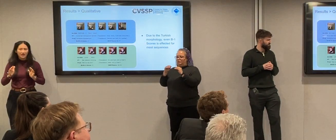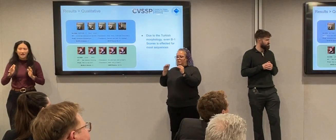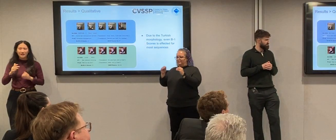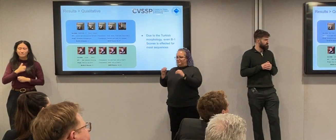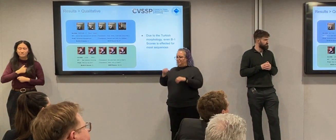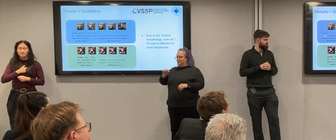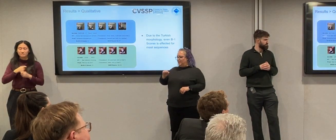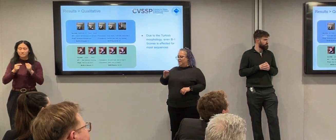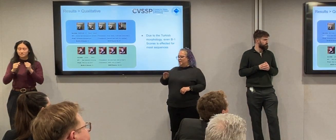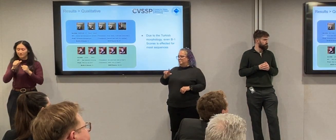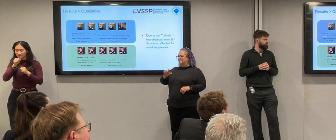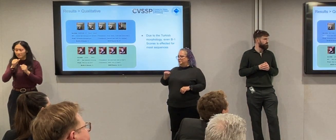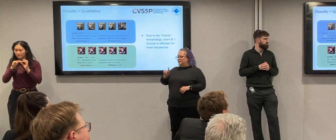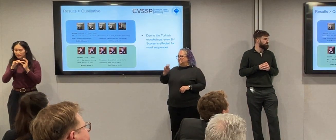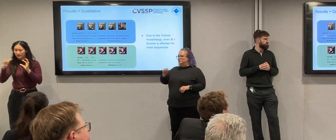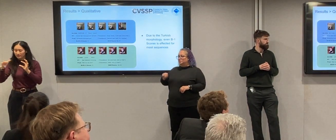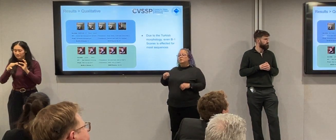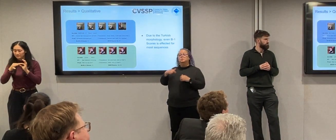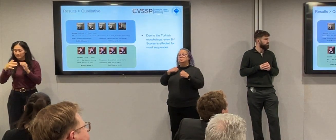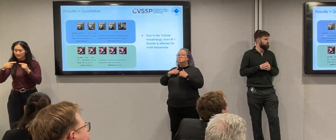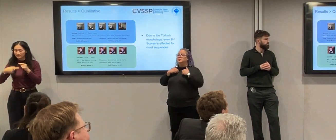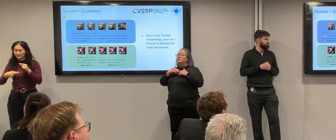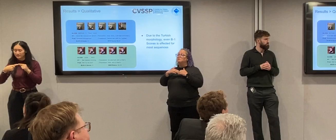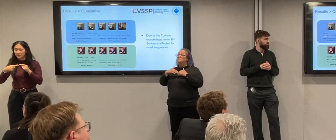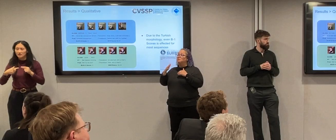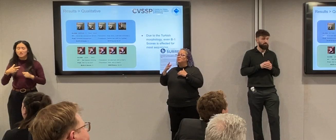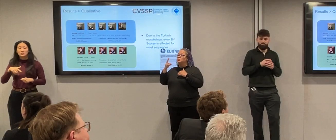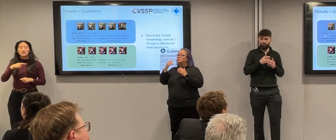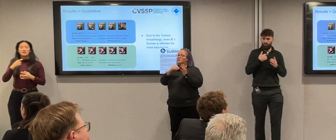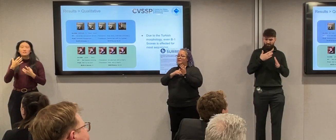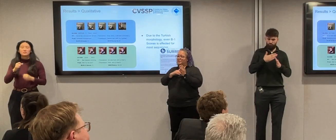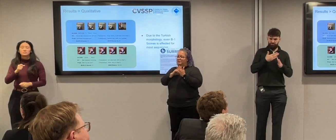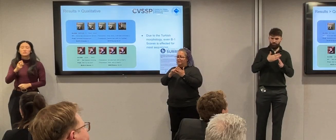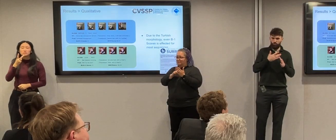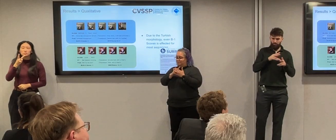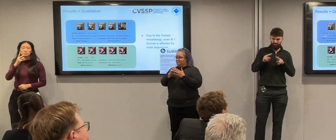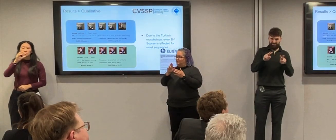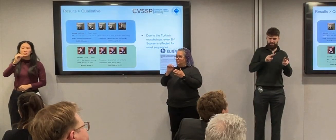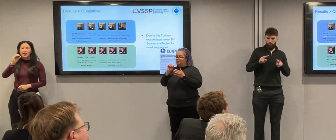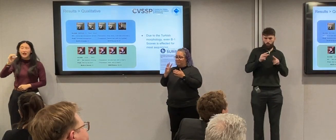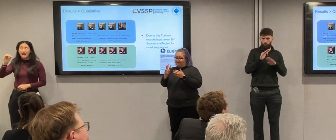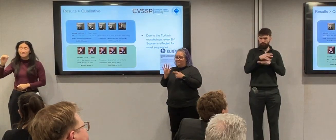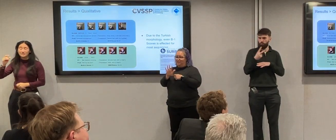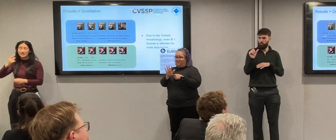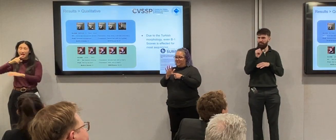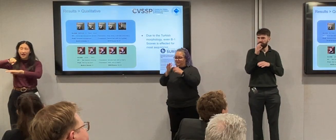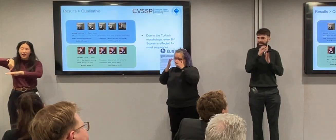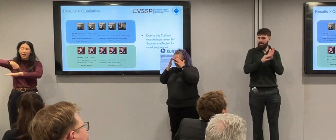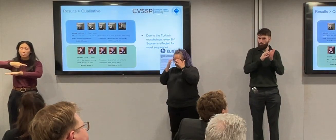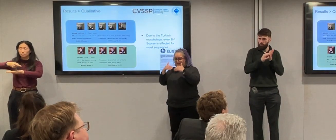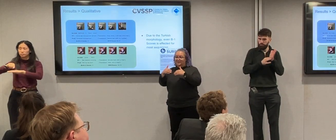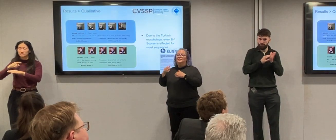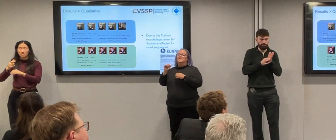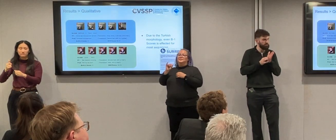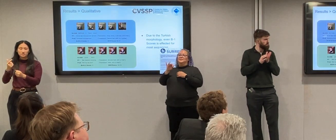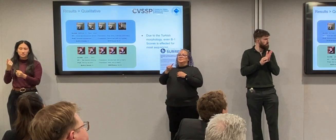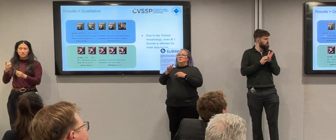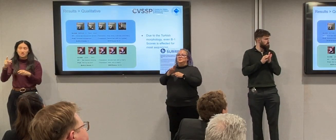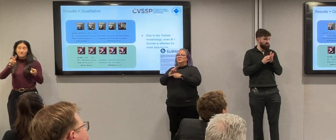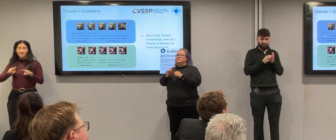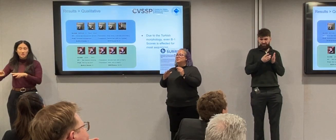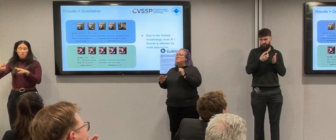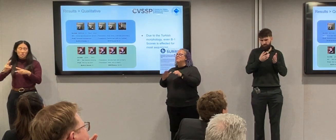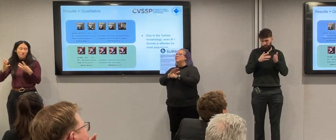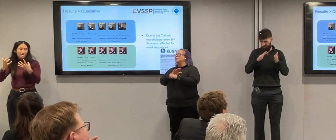disconnected. So we have more than 2,000 hours of raw footage if we use fully automatically